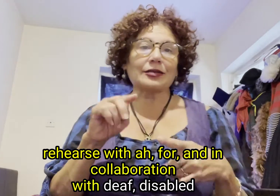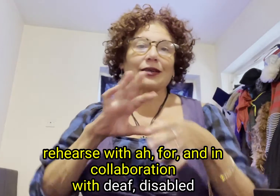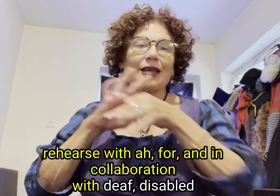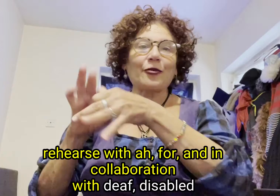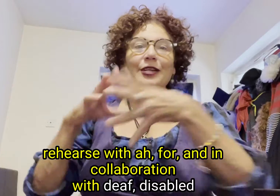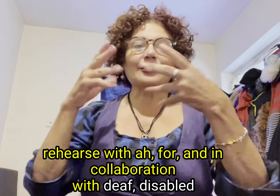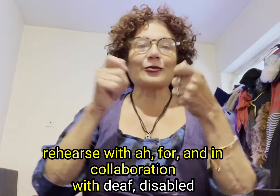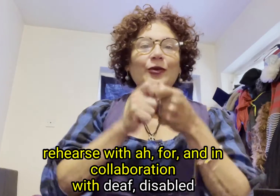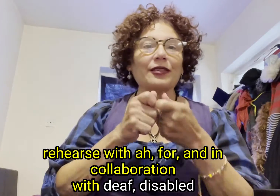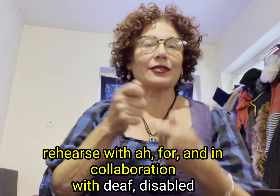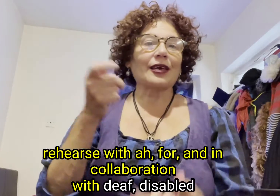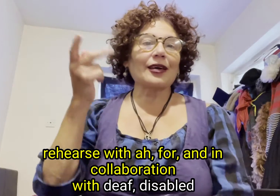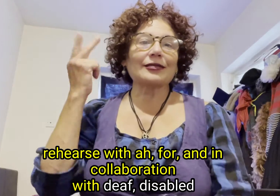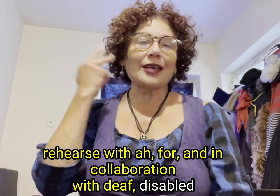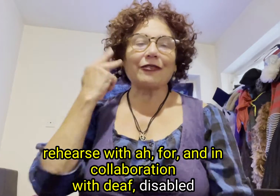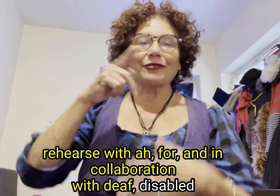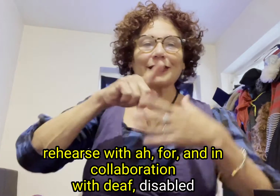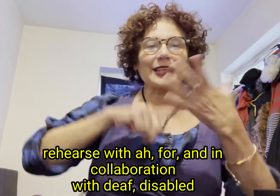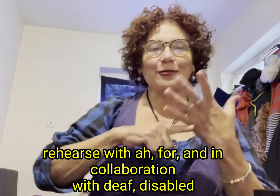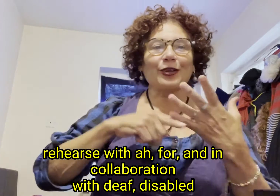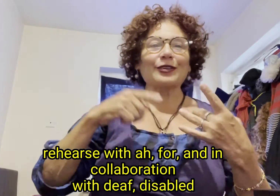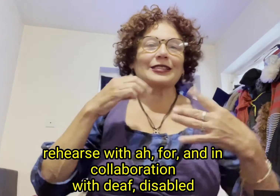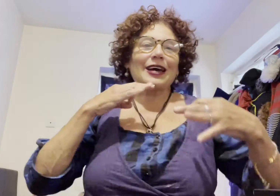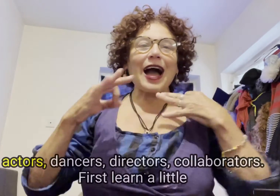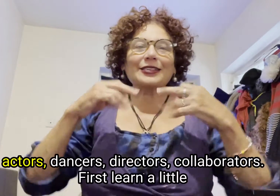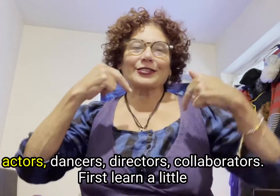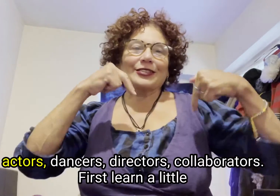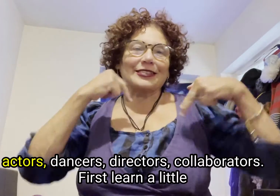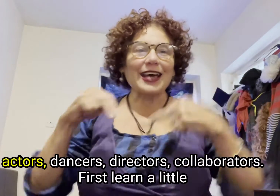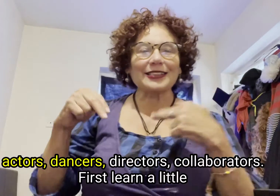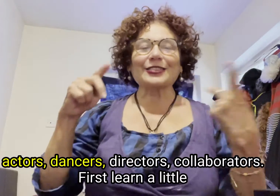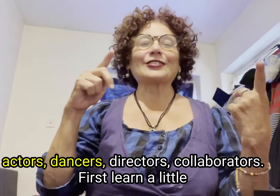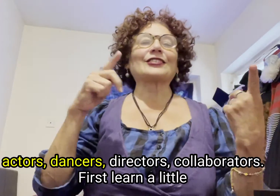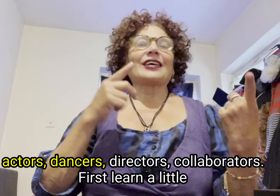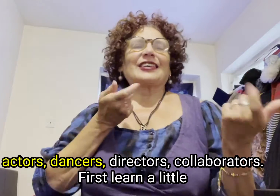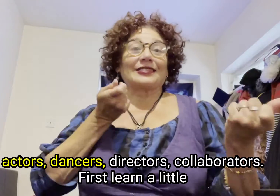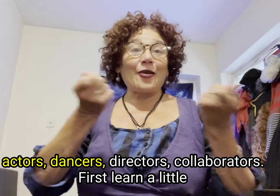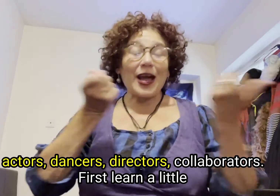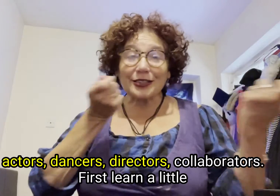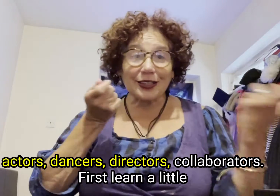in collaboration with deaf, disabled actors, dancers,